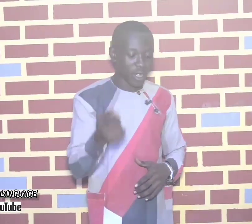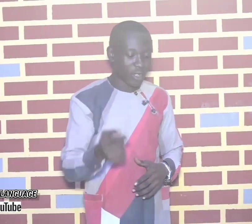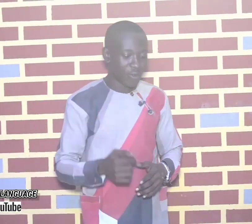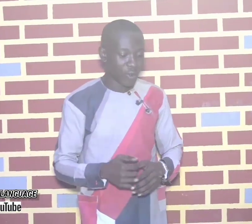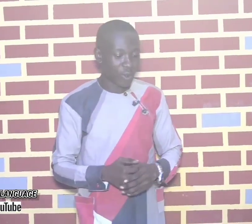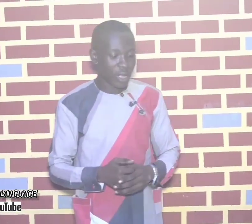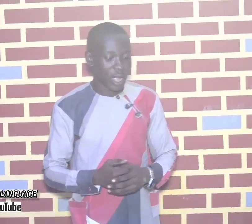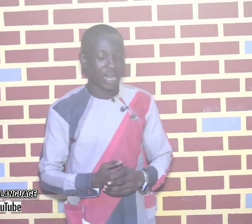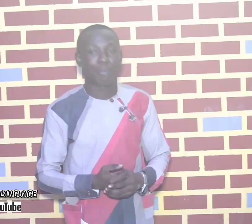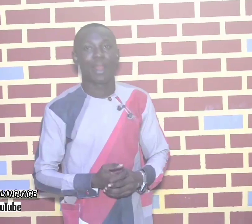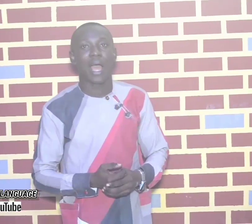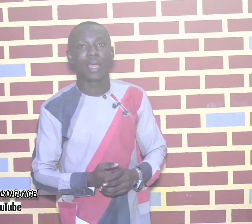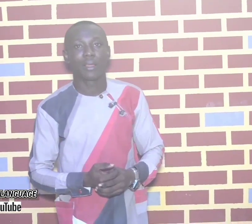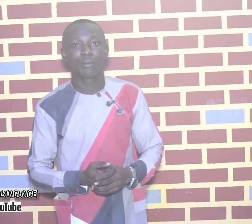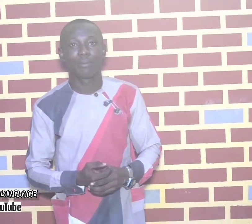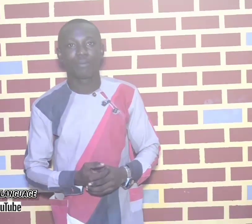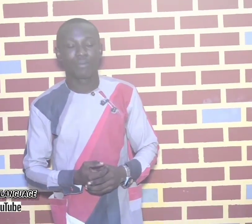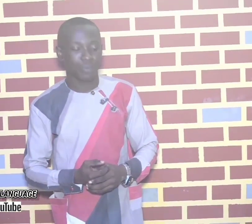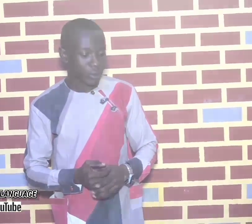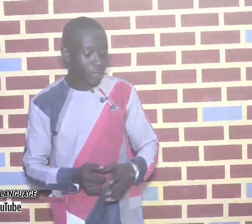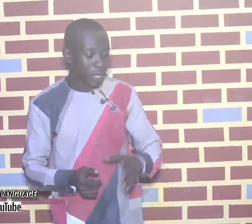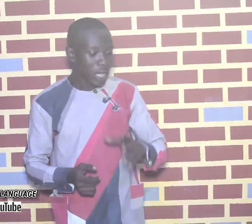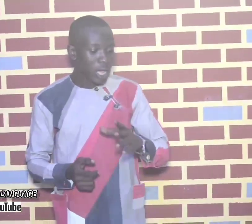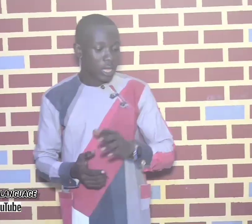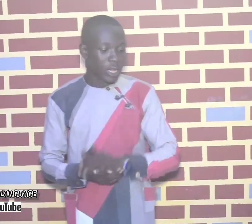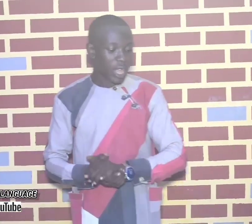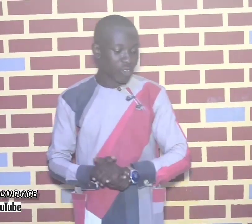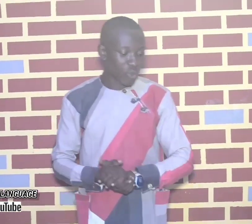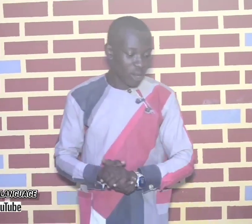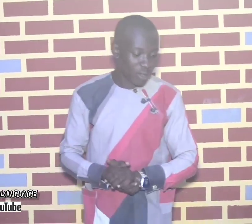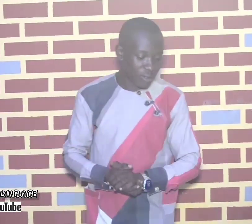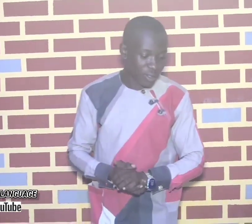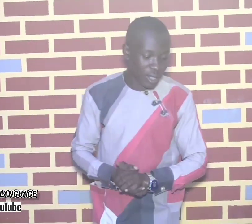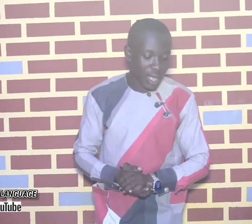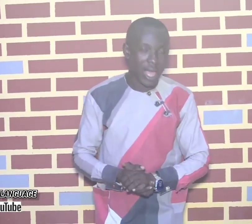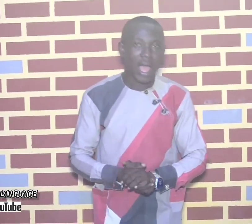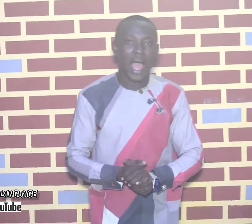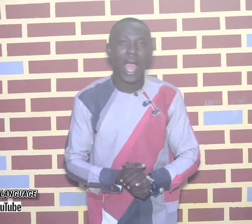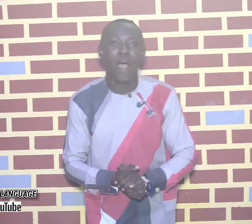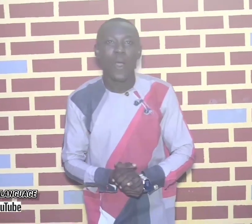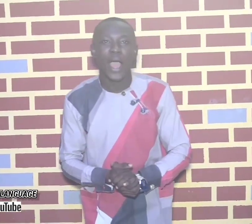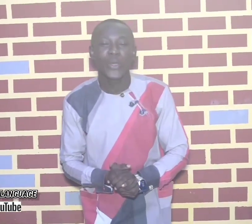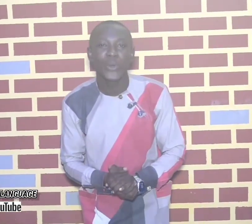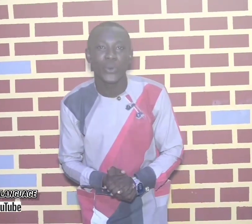give you a reply. The next one is, how are you?